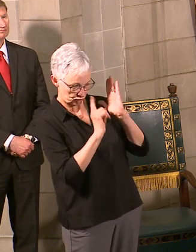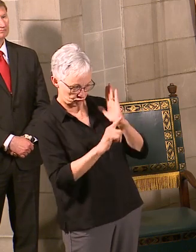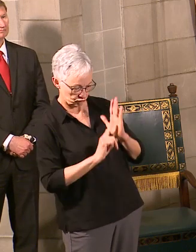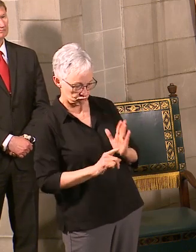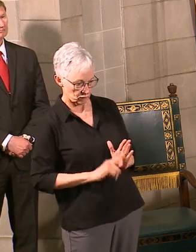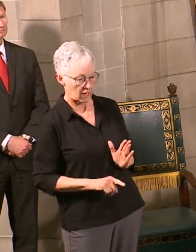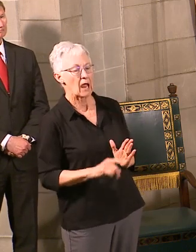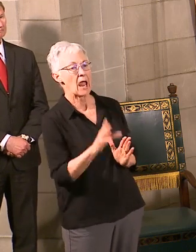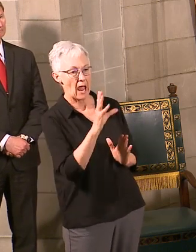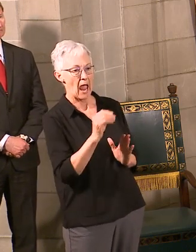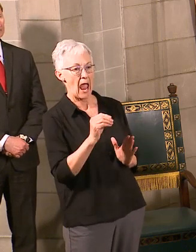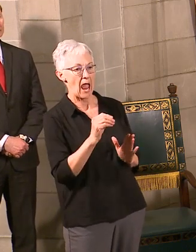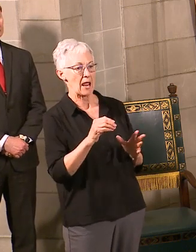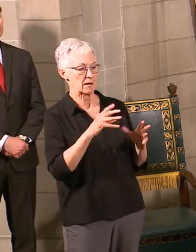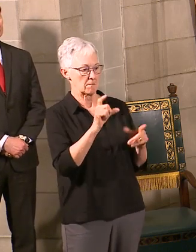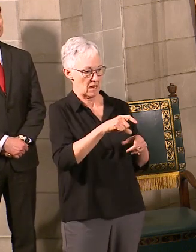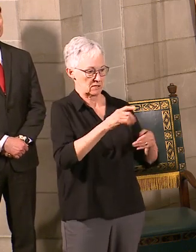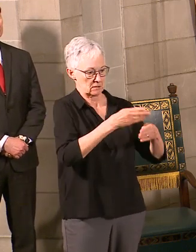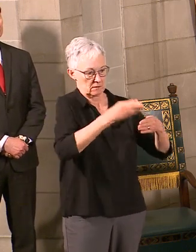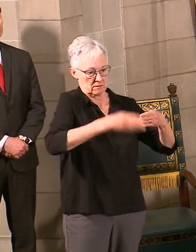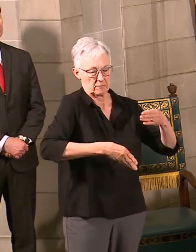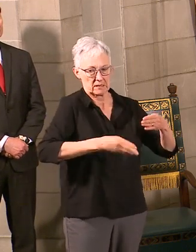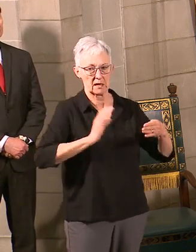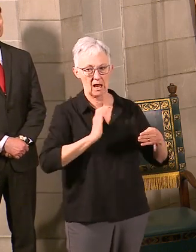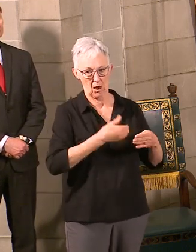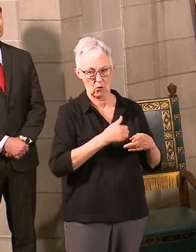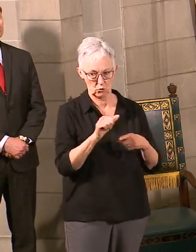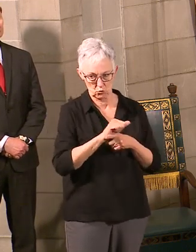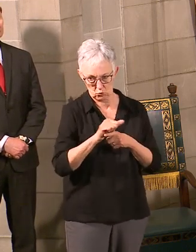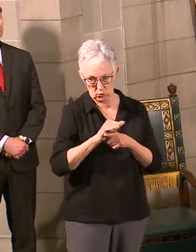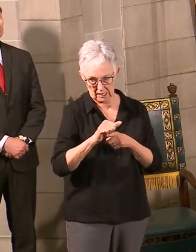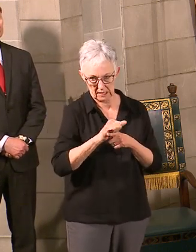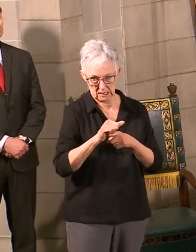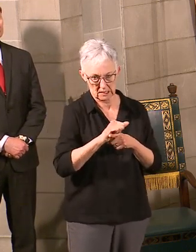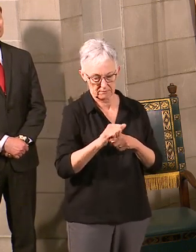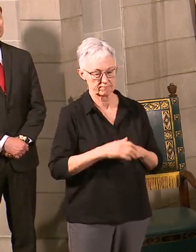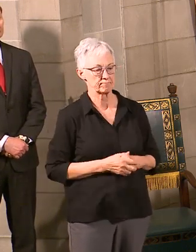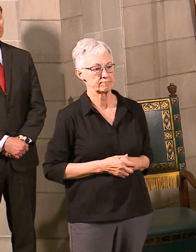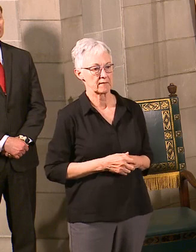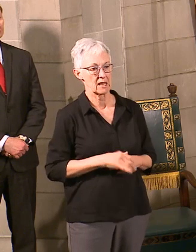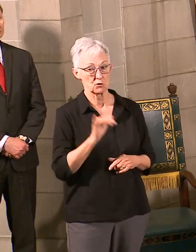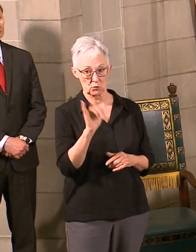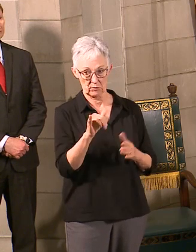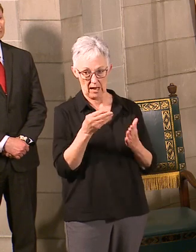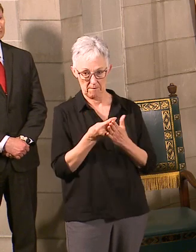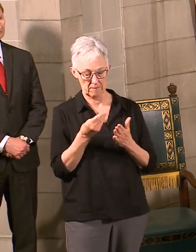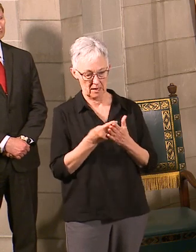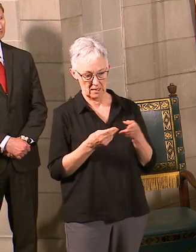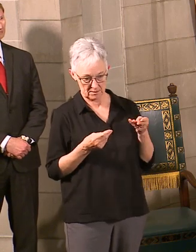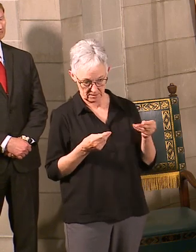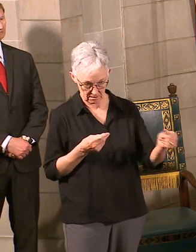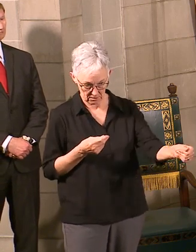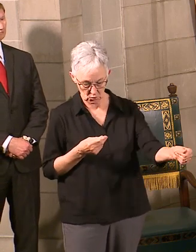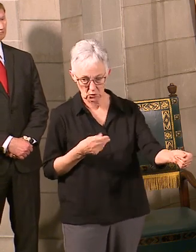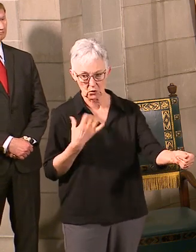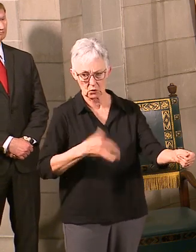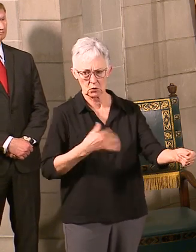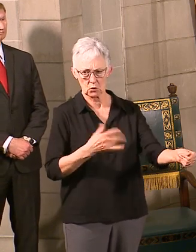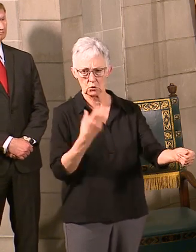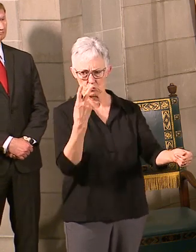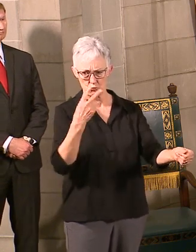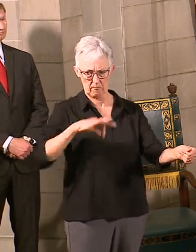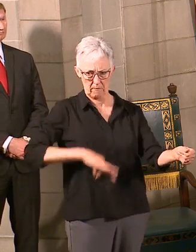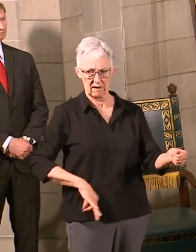safety orientation training. This option to child care subsidy families provides at least 2 benefits. First,